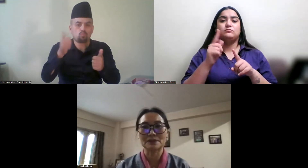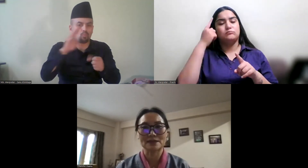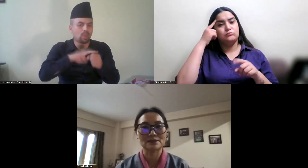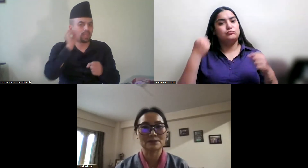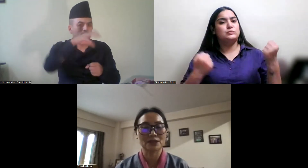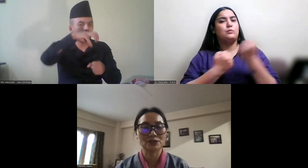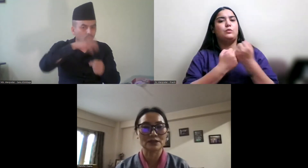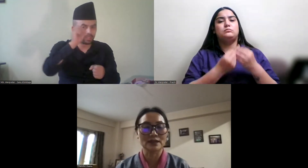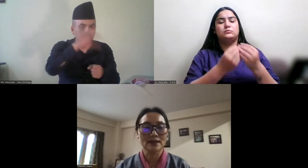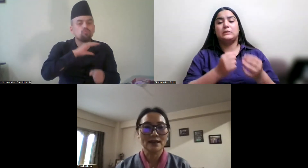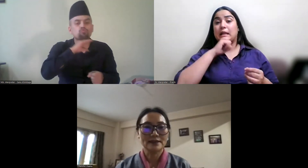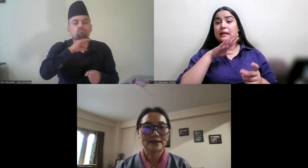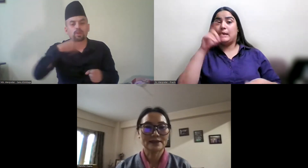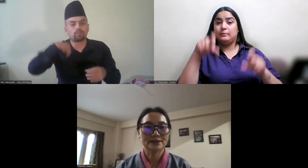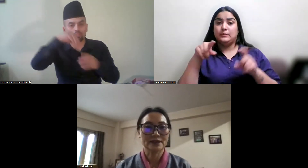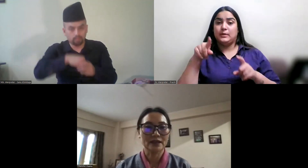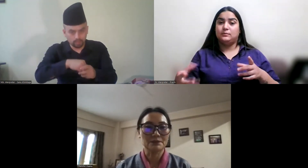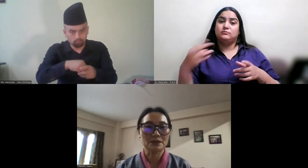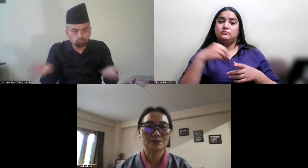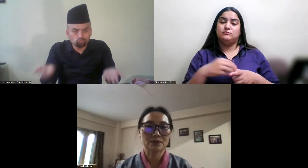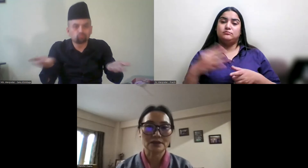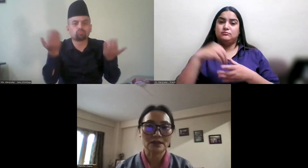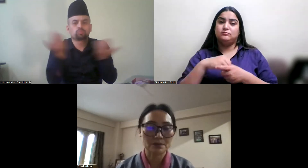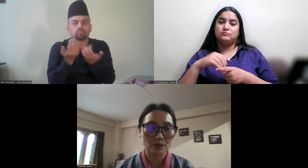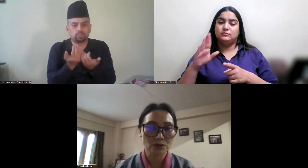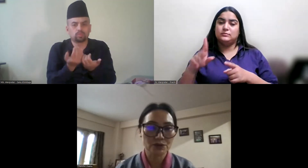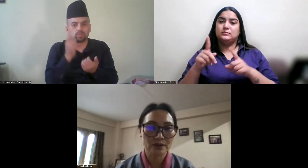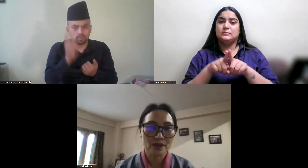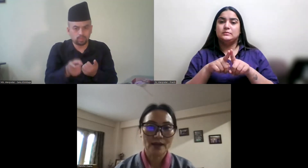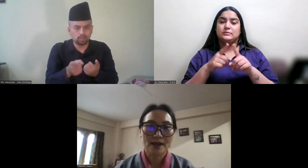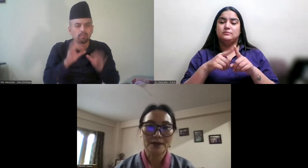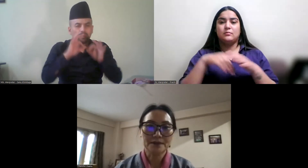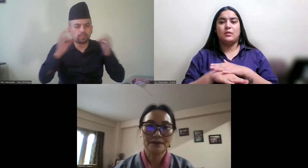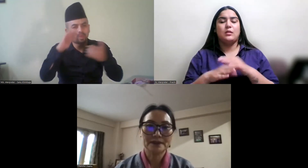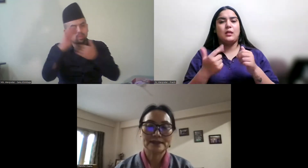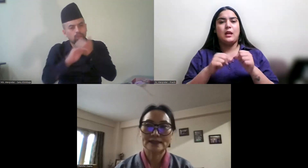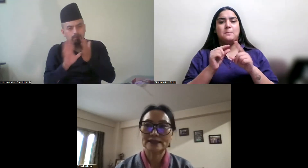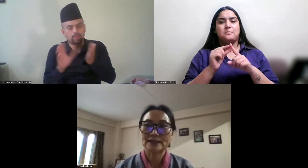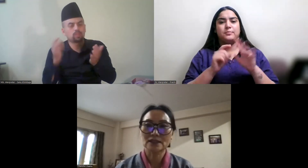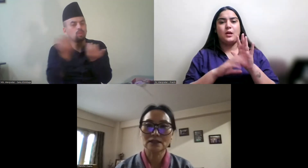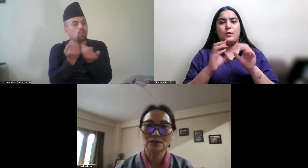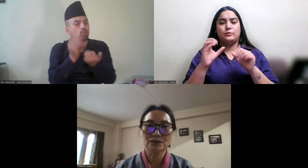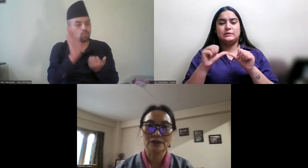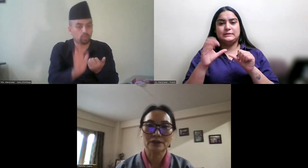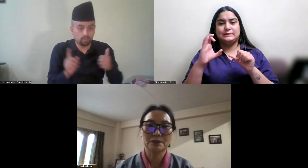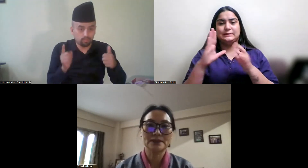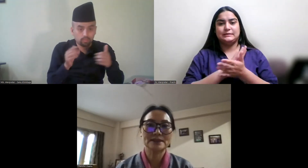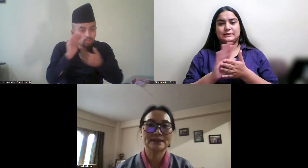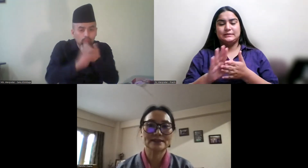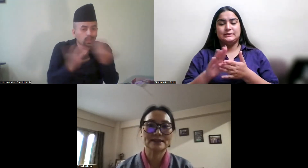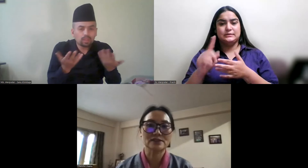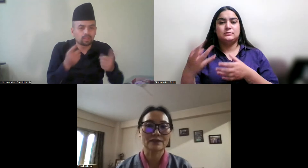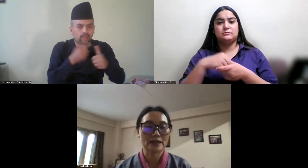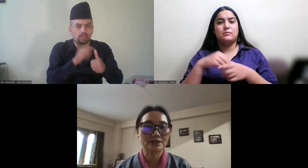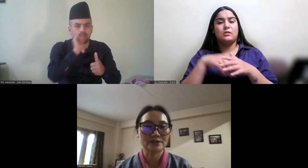people's participation takes a multi-pronged approach. Firstly, it includes building